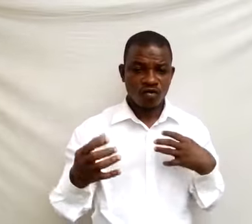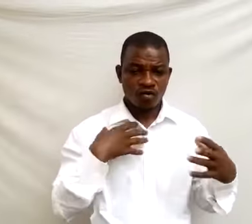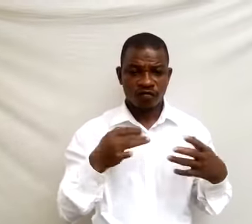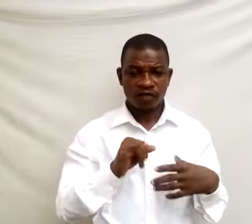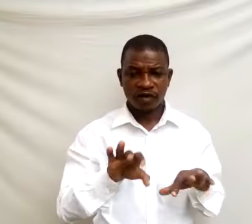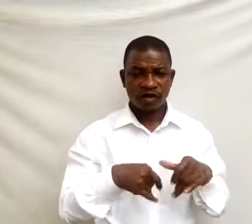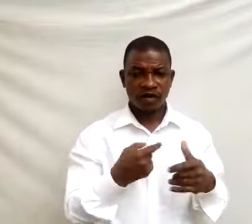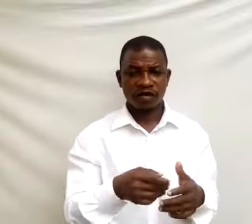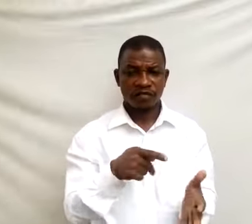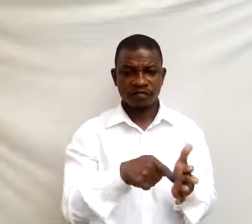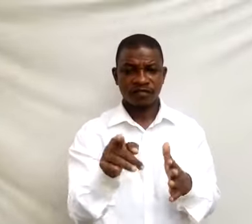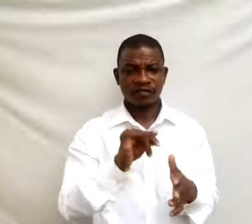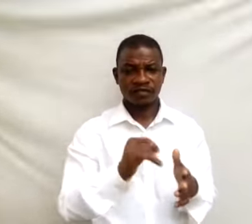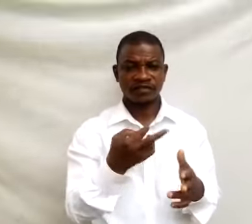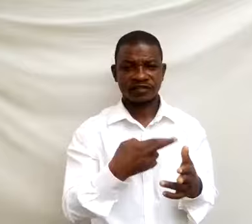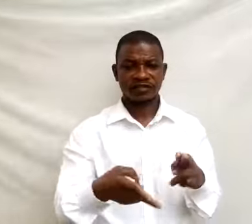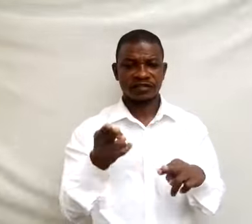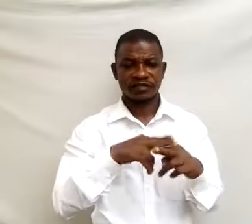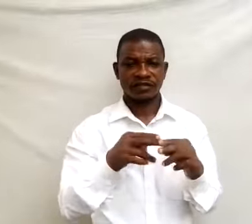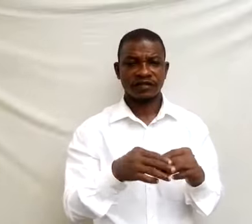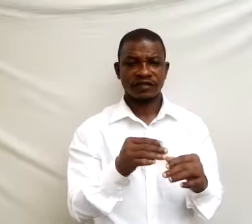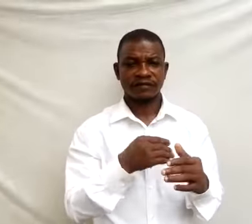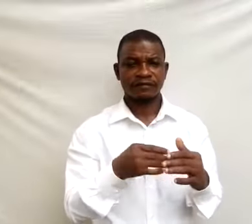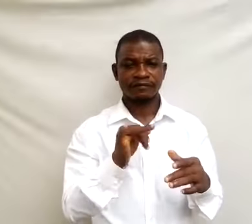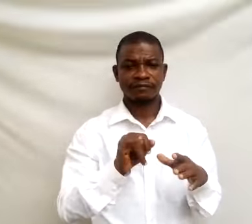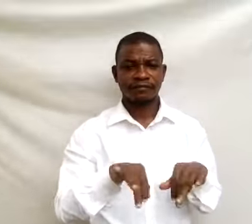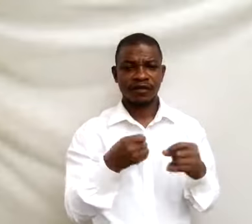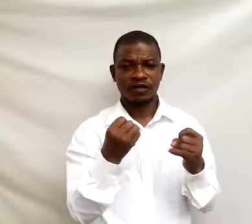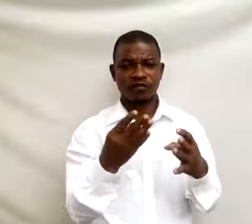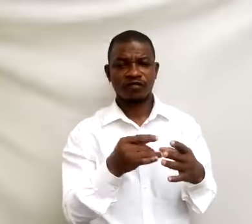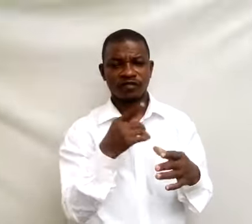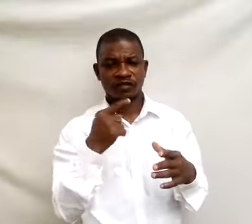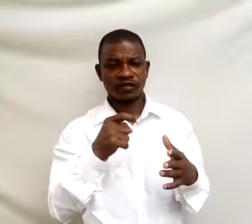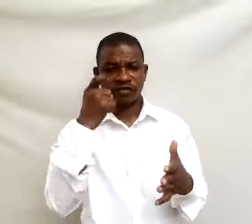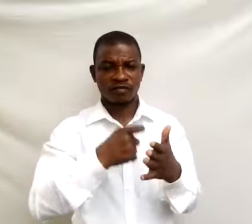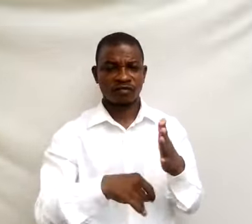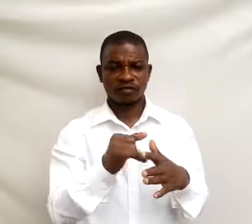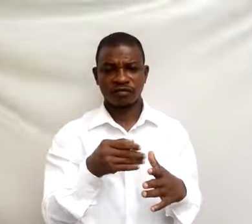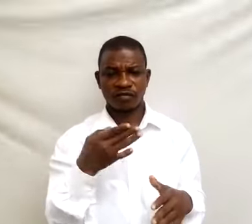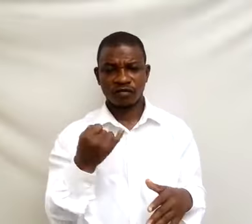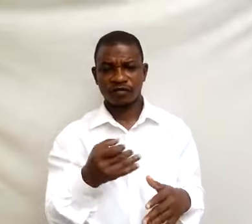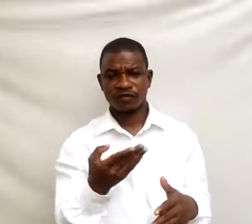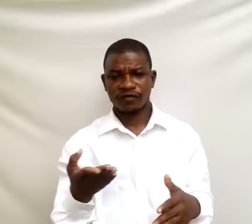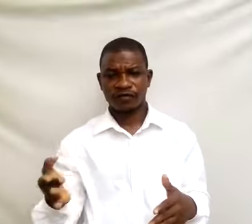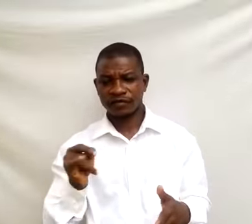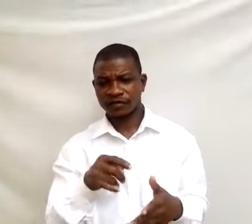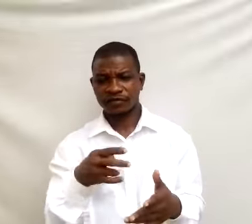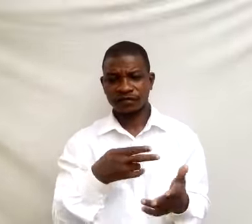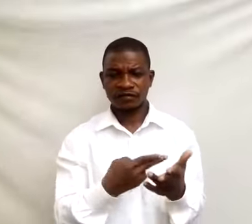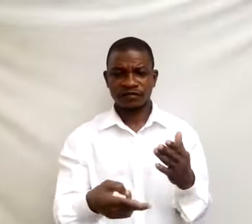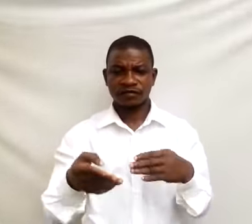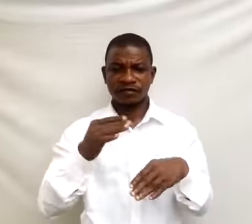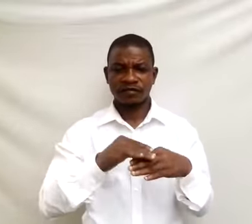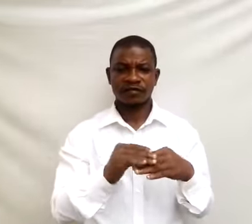rise? Inflation measures how much the cost of things rises. For